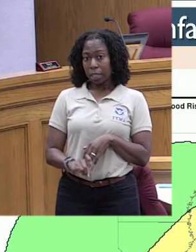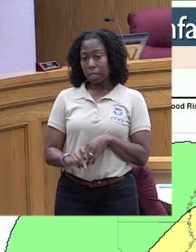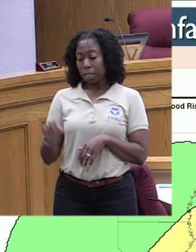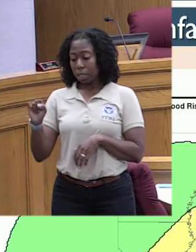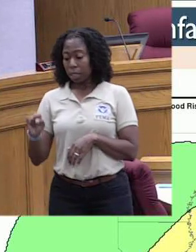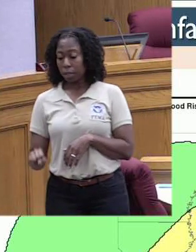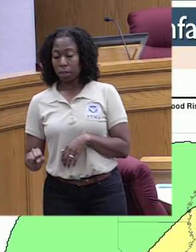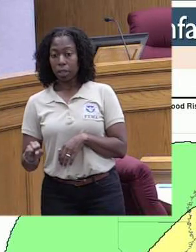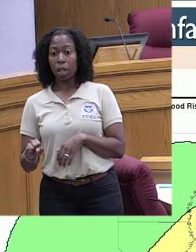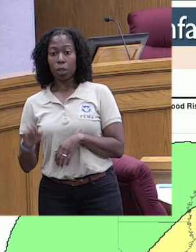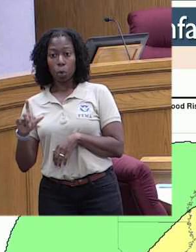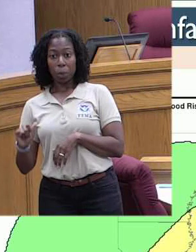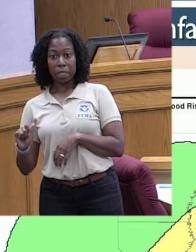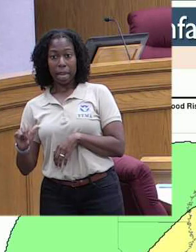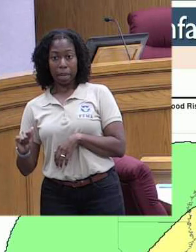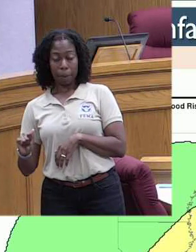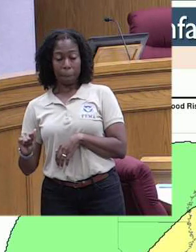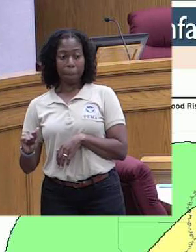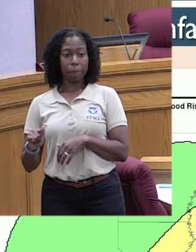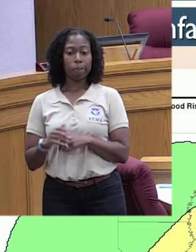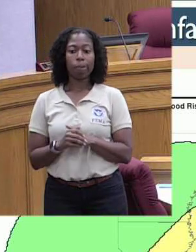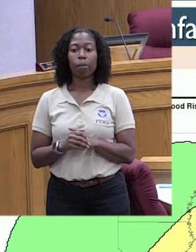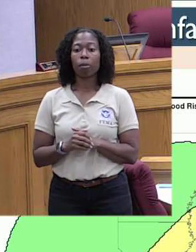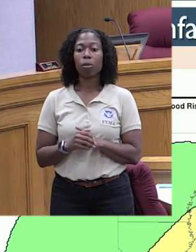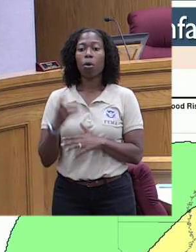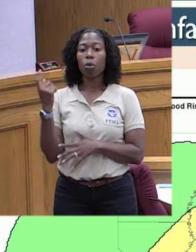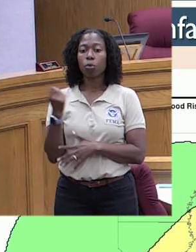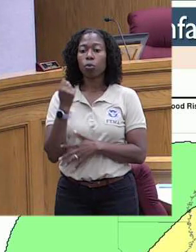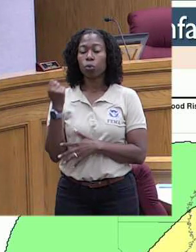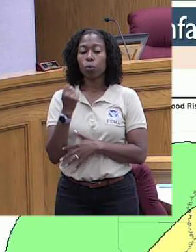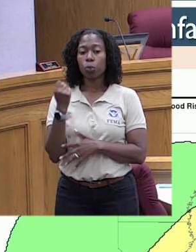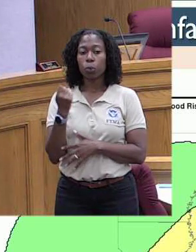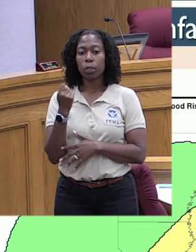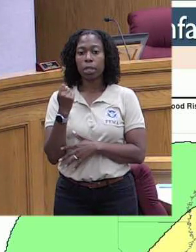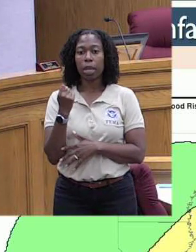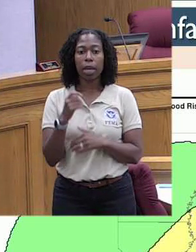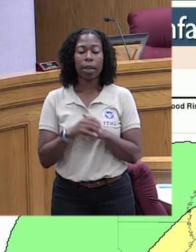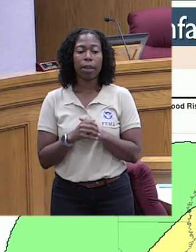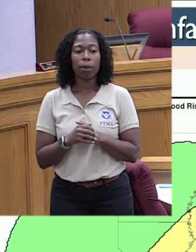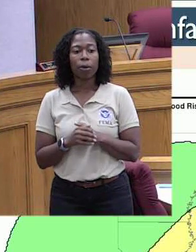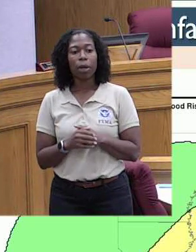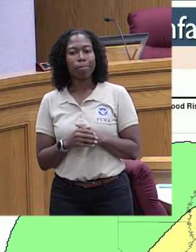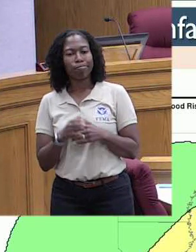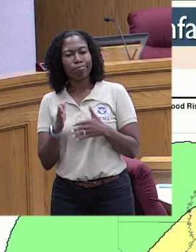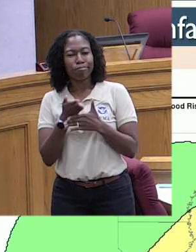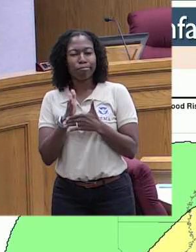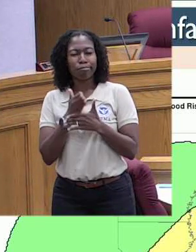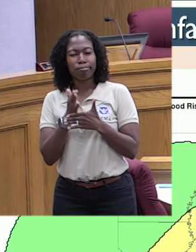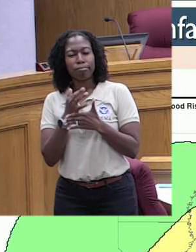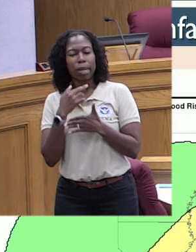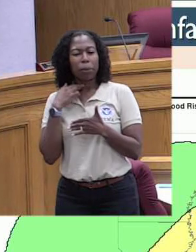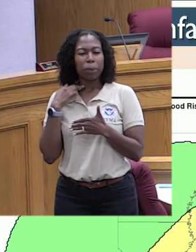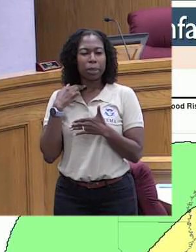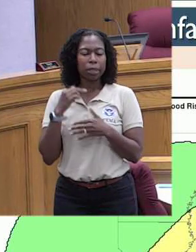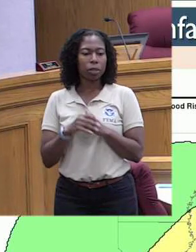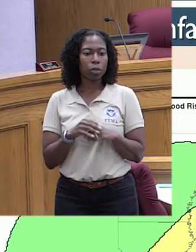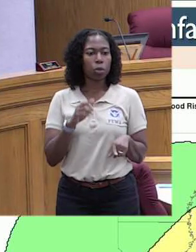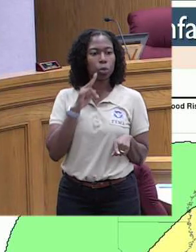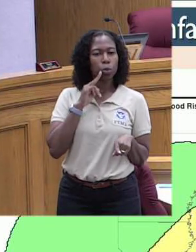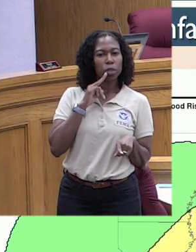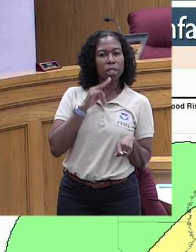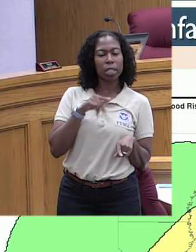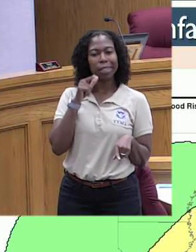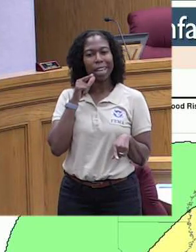band develops again later tonight. On Tuesday, they kind of focused two areas for the moderate risk, one over near the Houston-Galveston